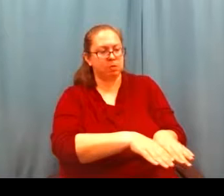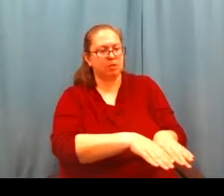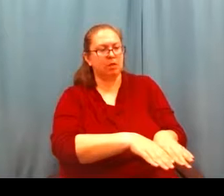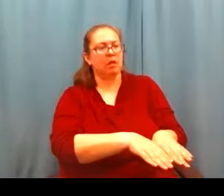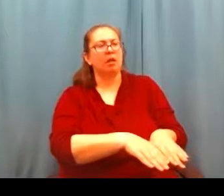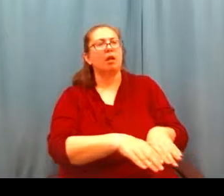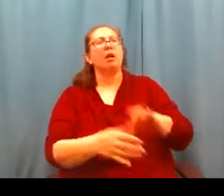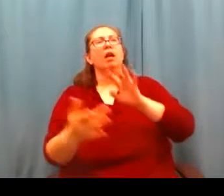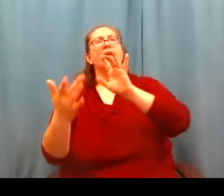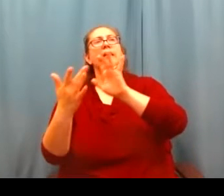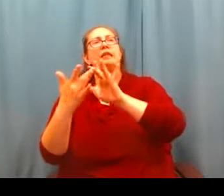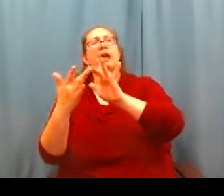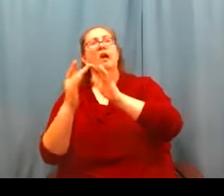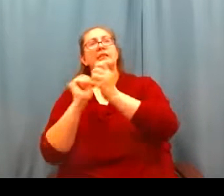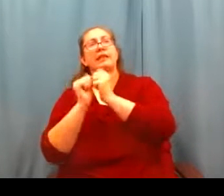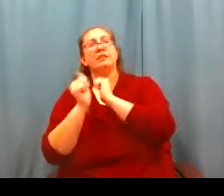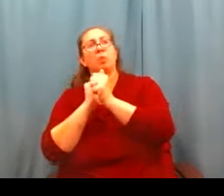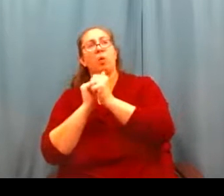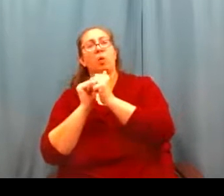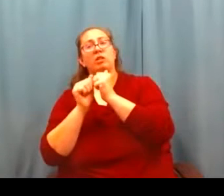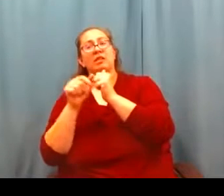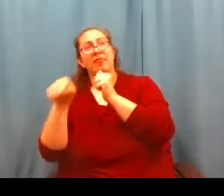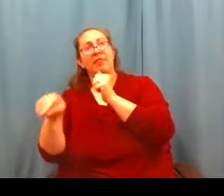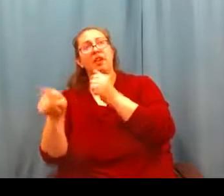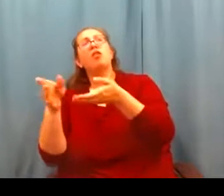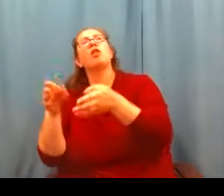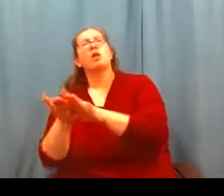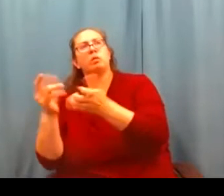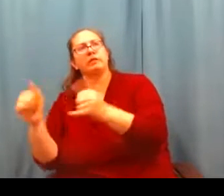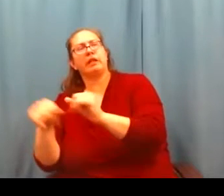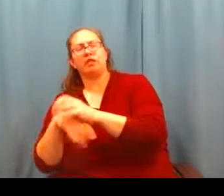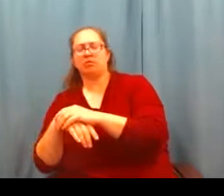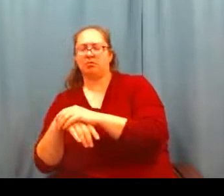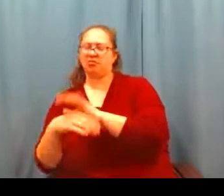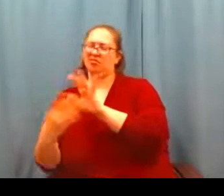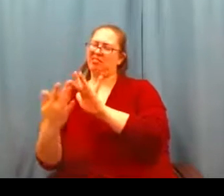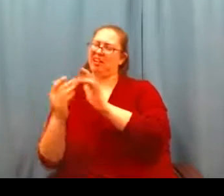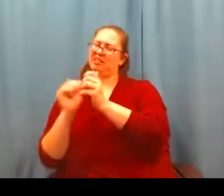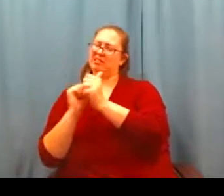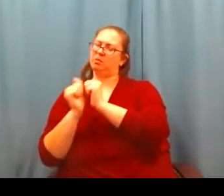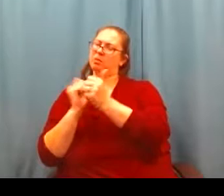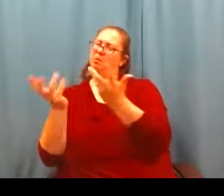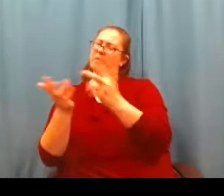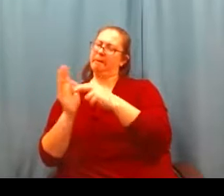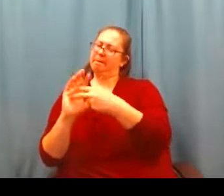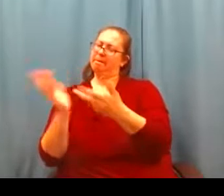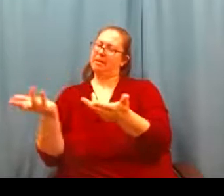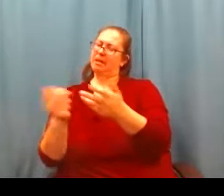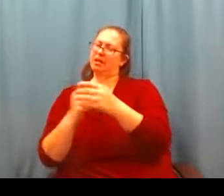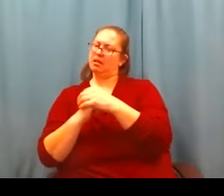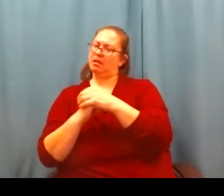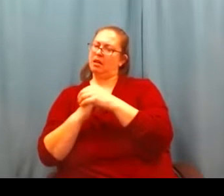contact sports in parks will remain closed. So what's a contact sport? It's